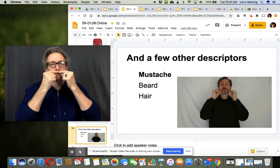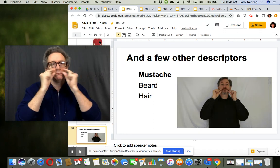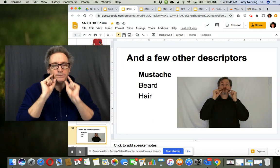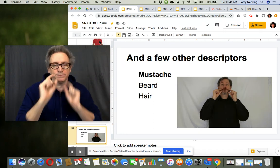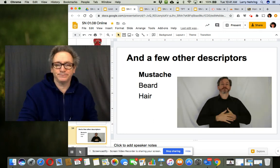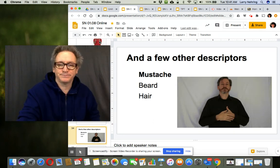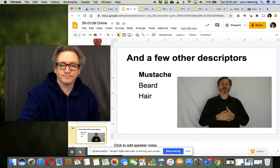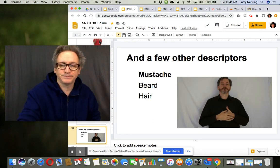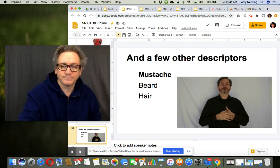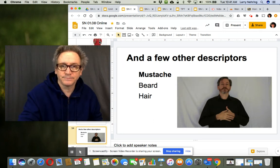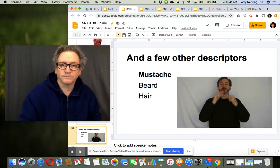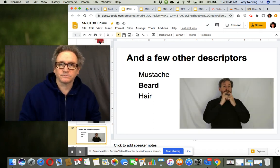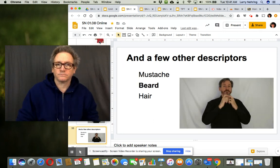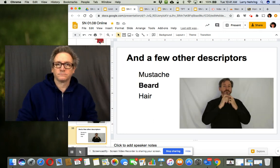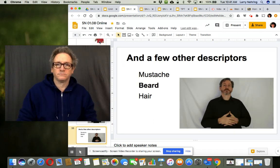of